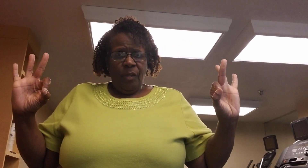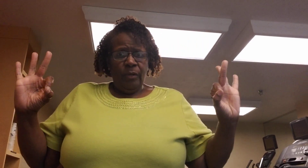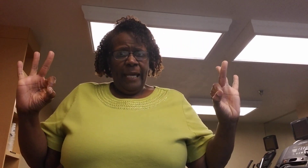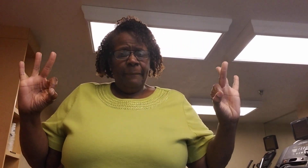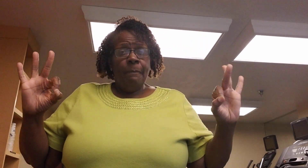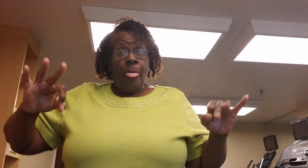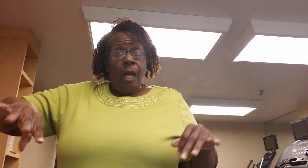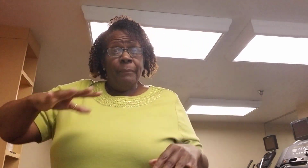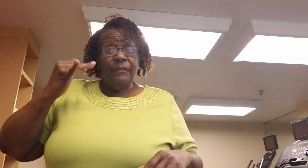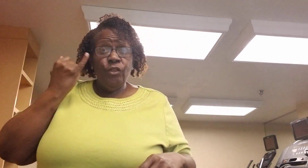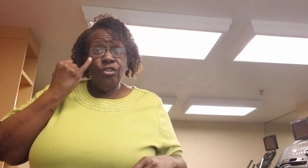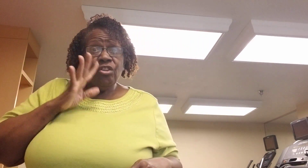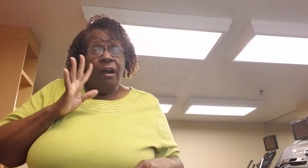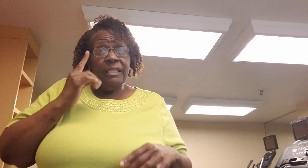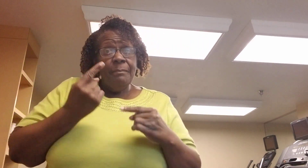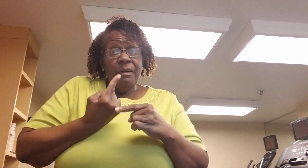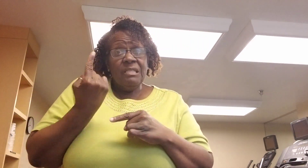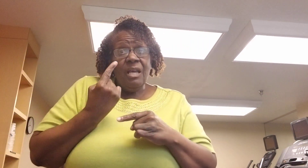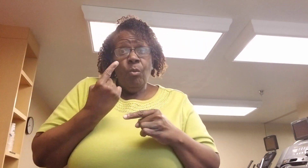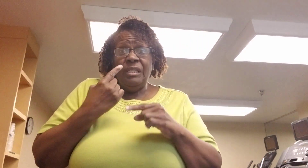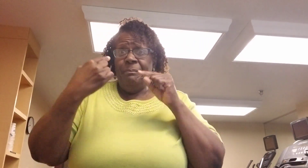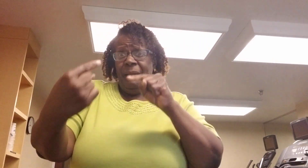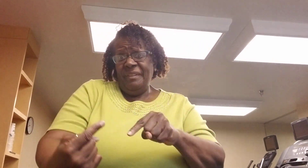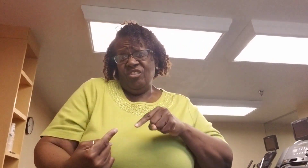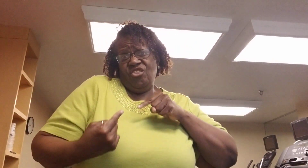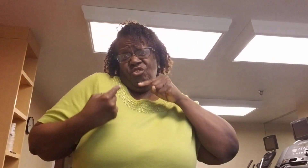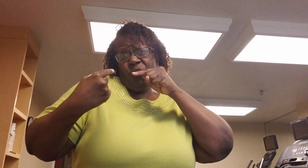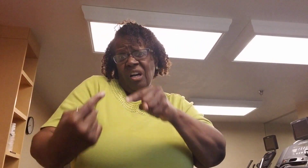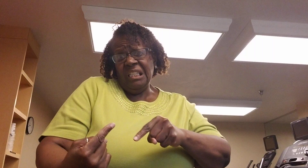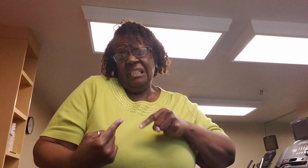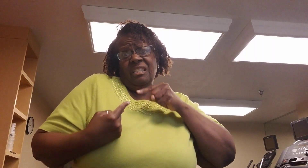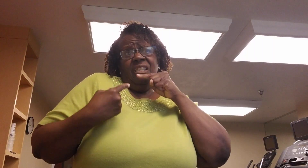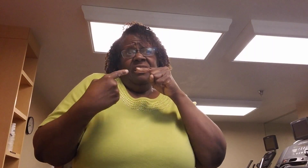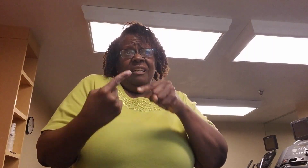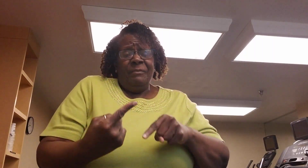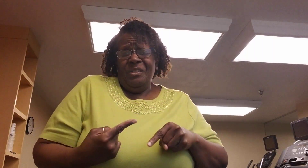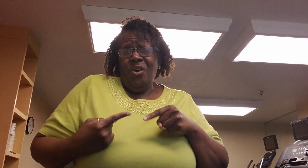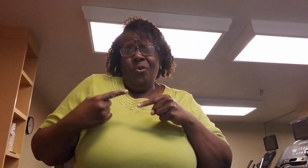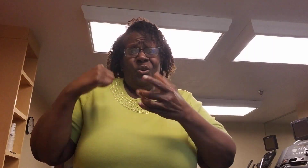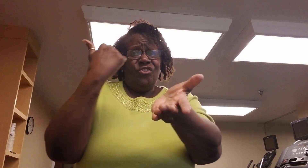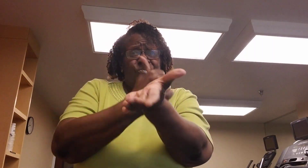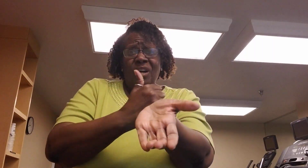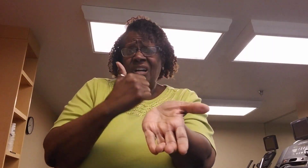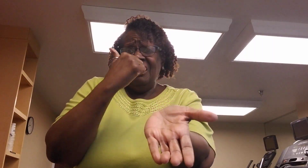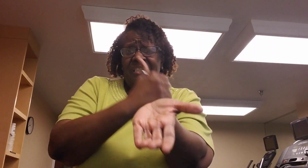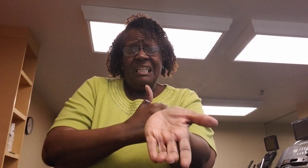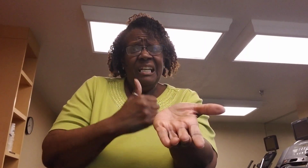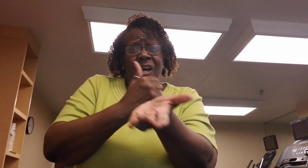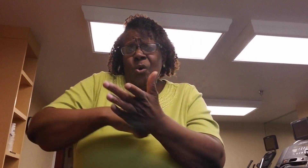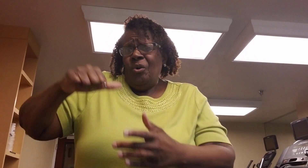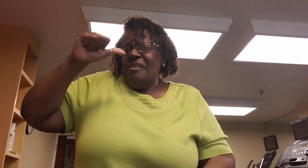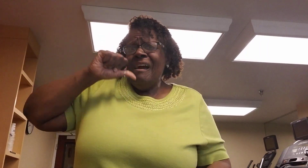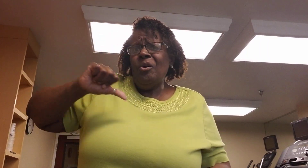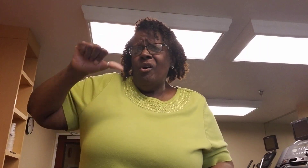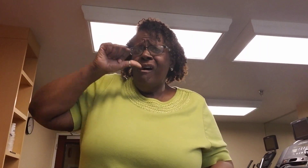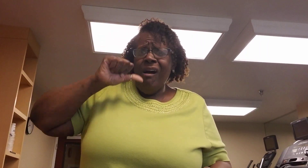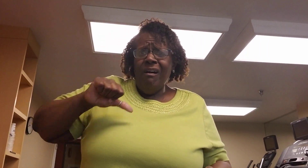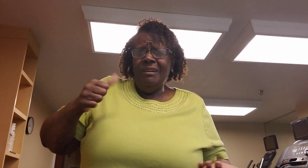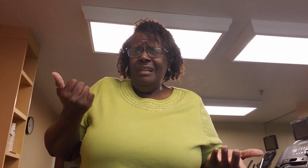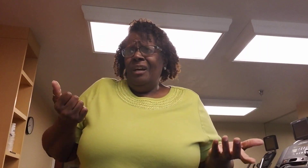okay? But if you're talking about someone and maybe they're struggling, you know, with drugs, with alcohol,